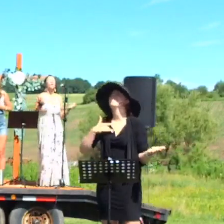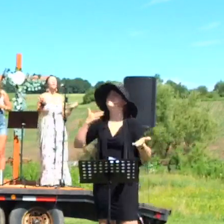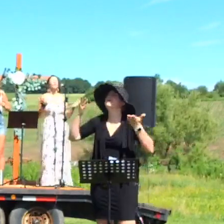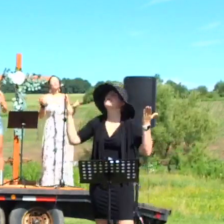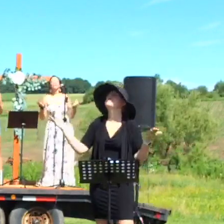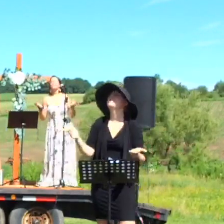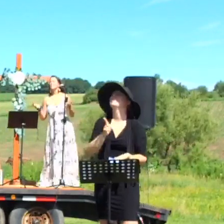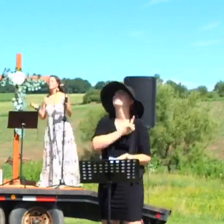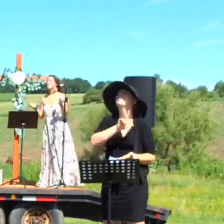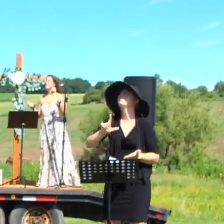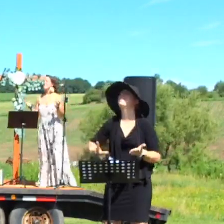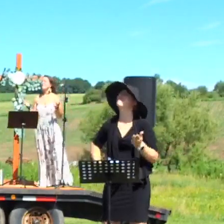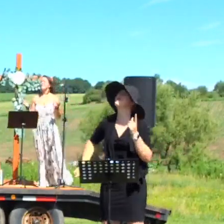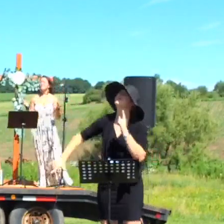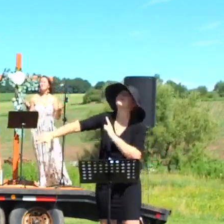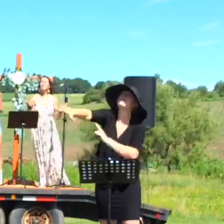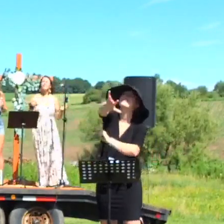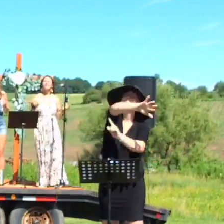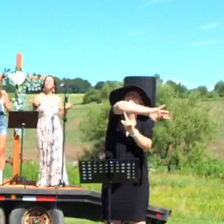undone. Your